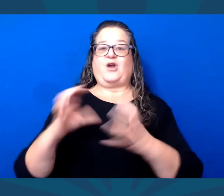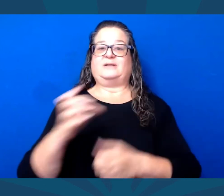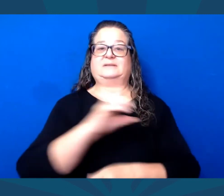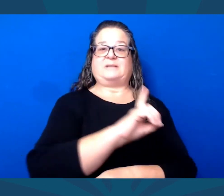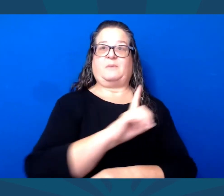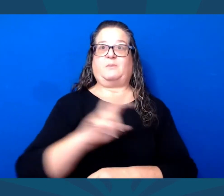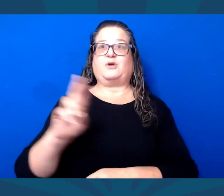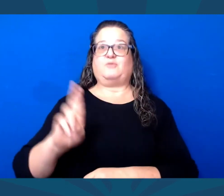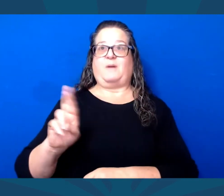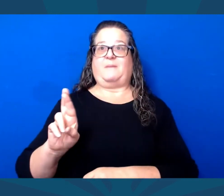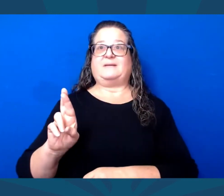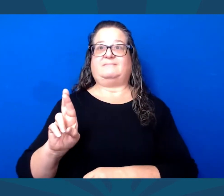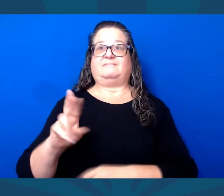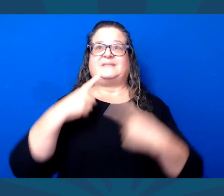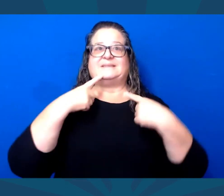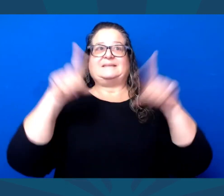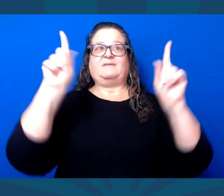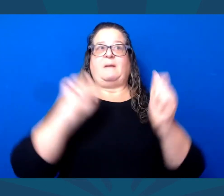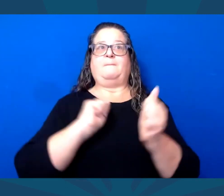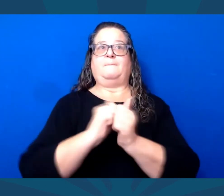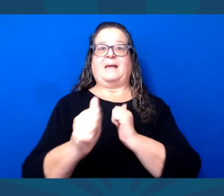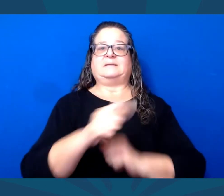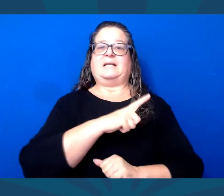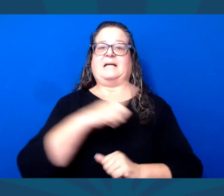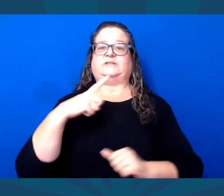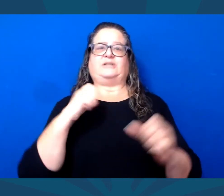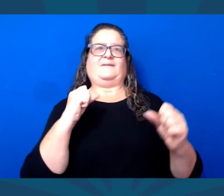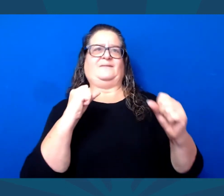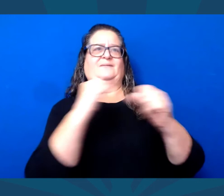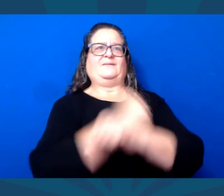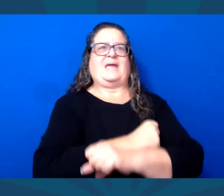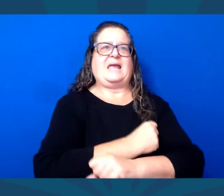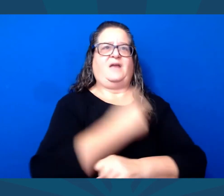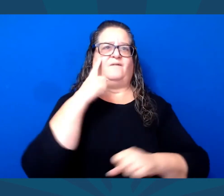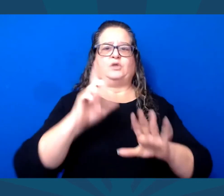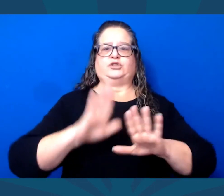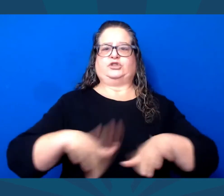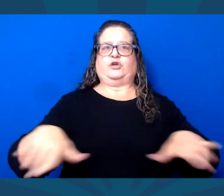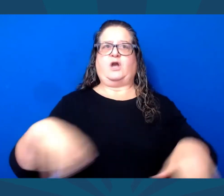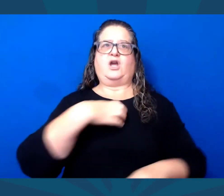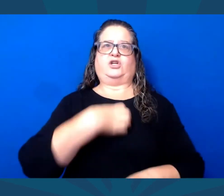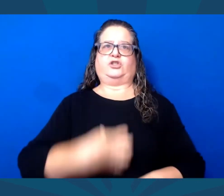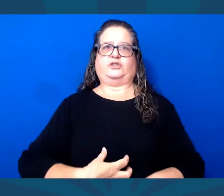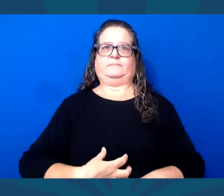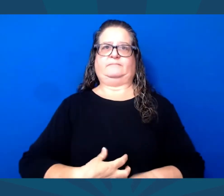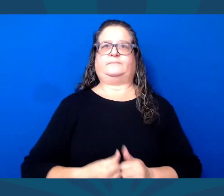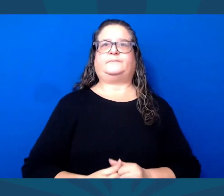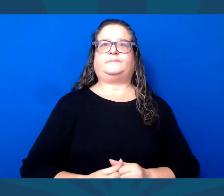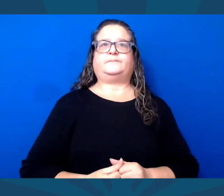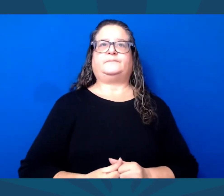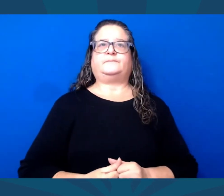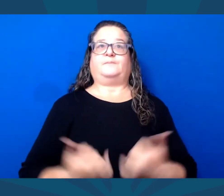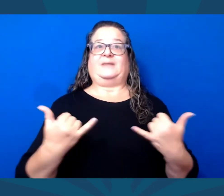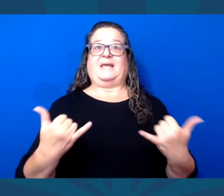and worked successfully with both parties to pass legislation to combat childhood hunger